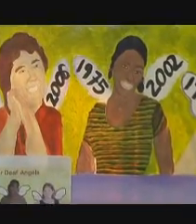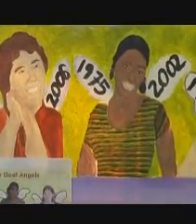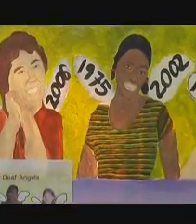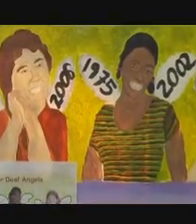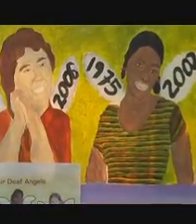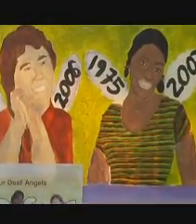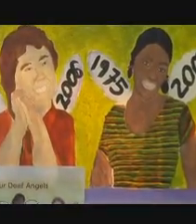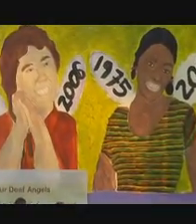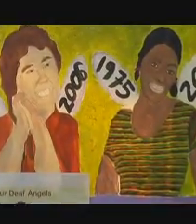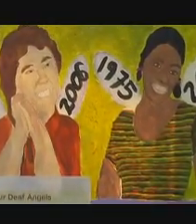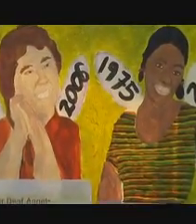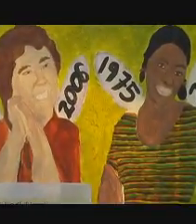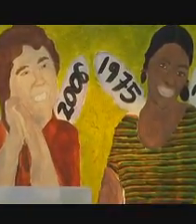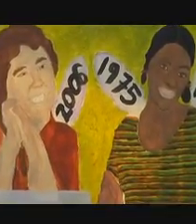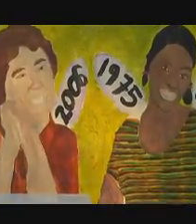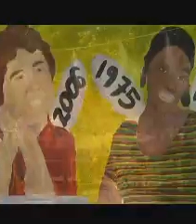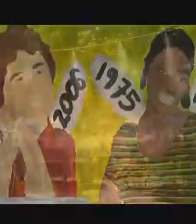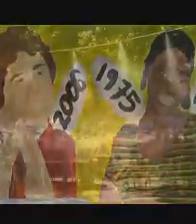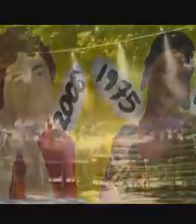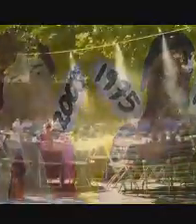some, let me know. I'm sure Jim loves